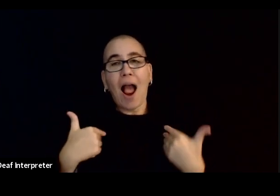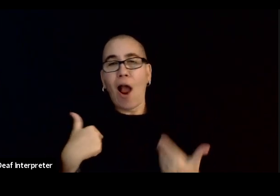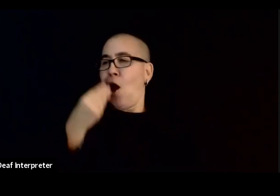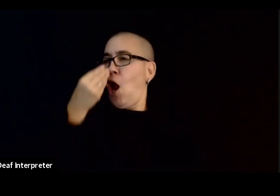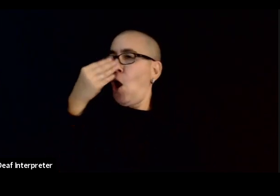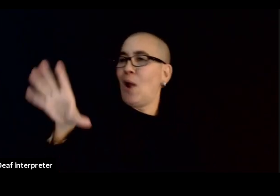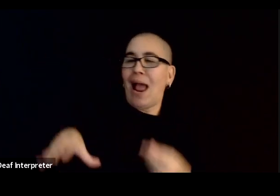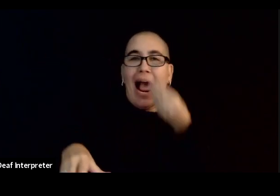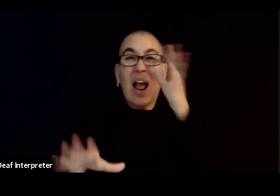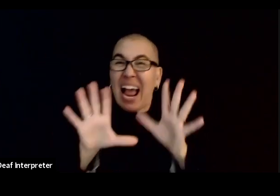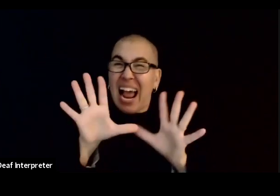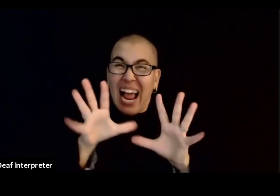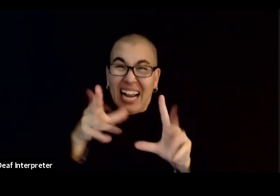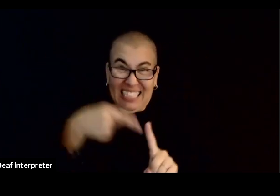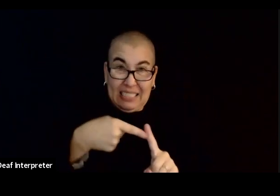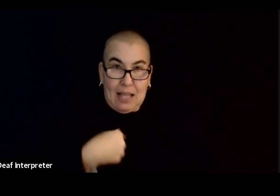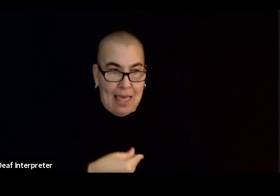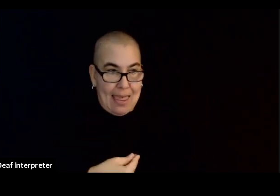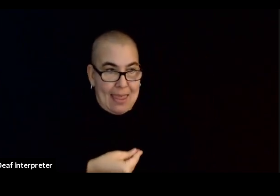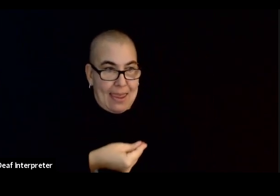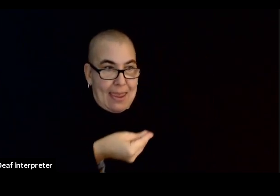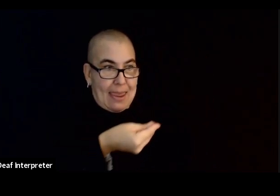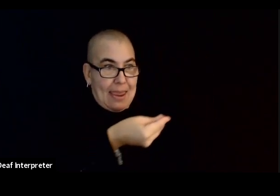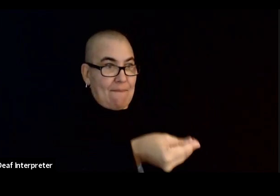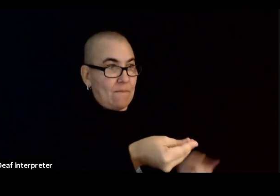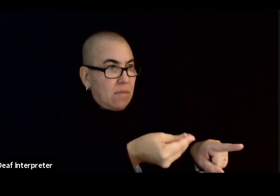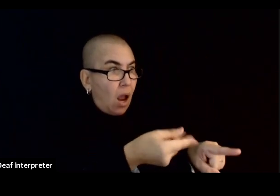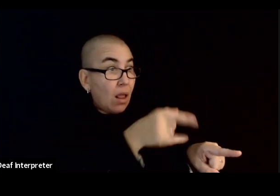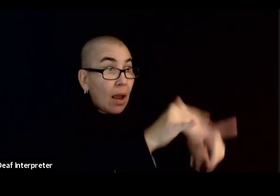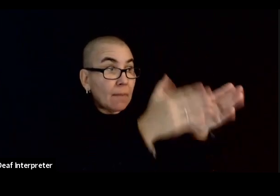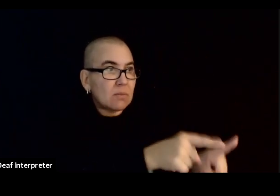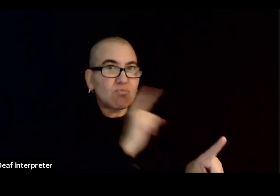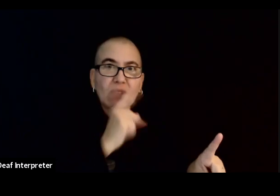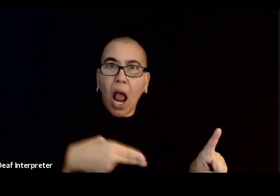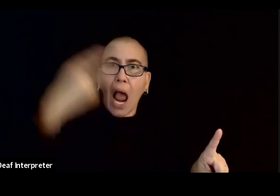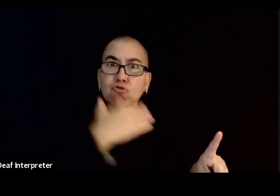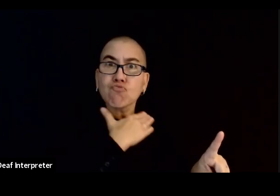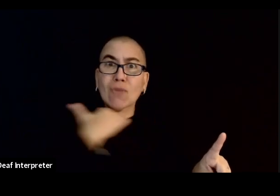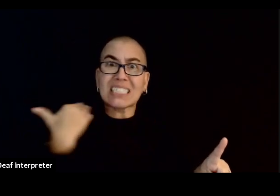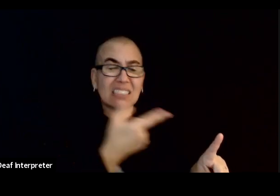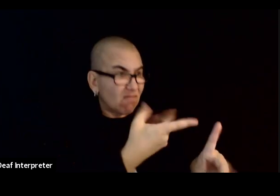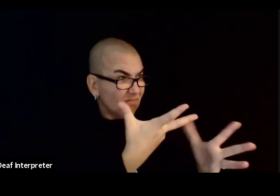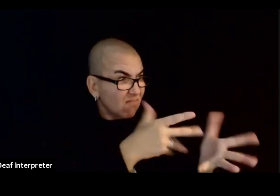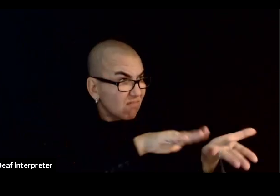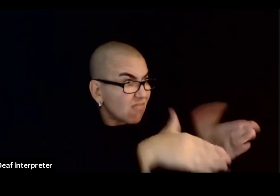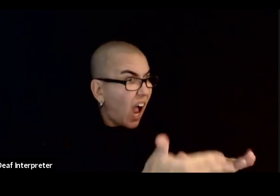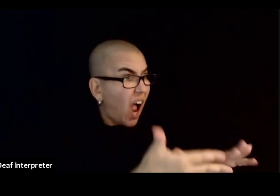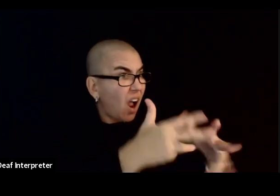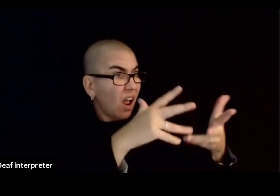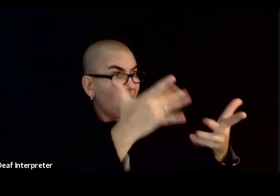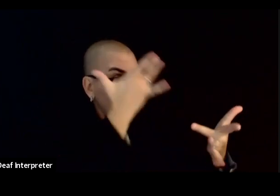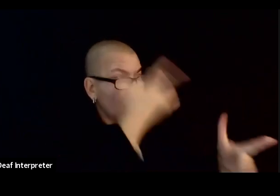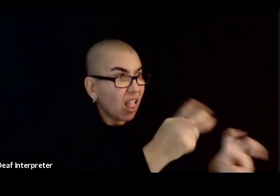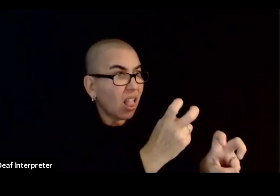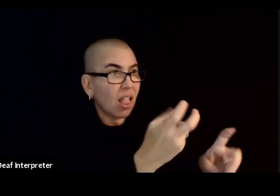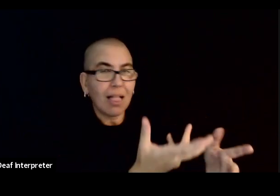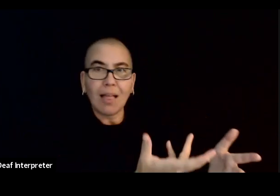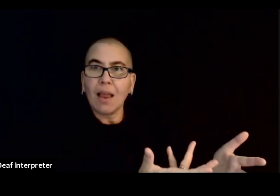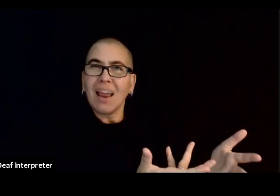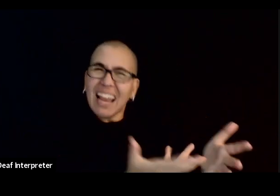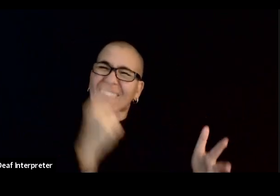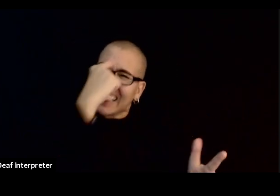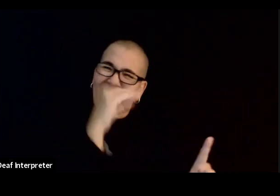more vulnerable. And I think and that's why we have really emphasized that for us